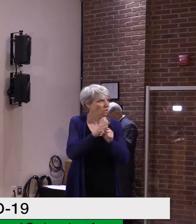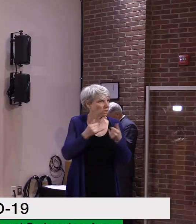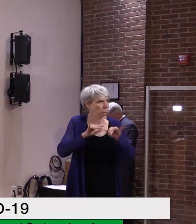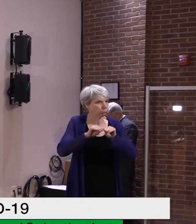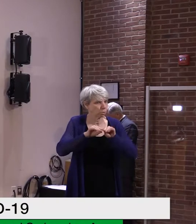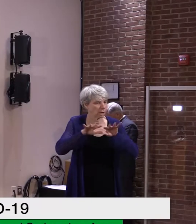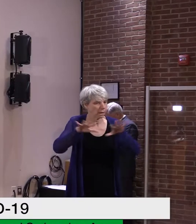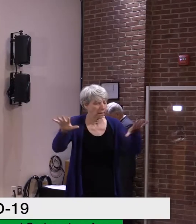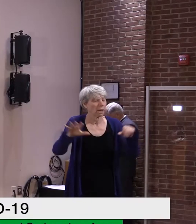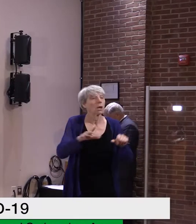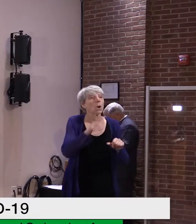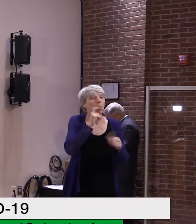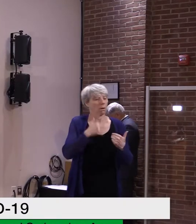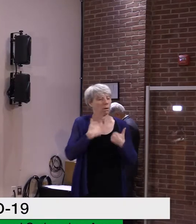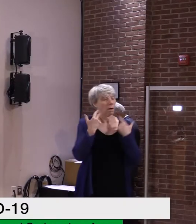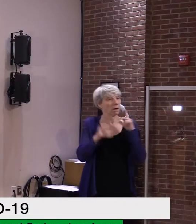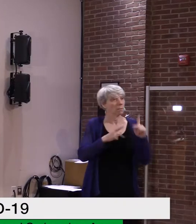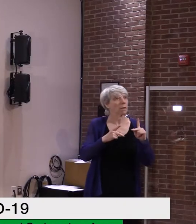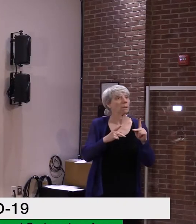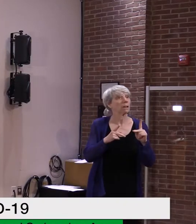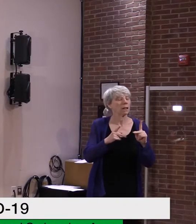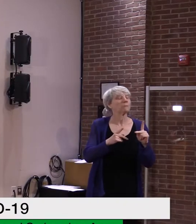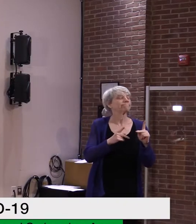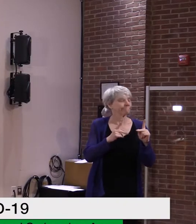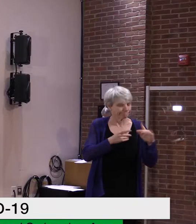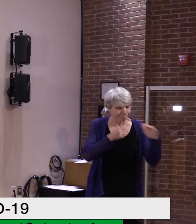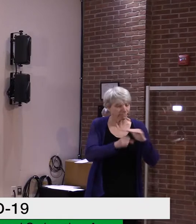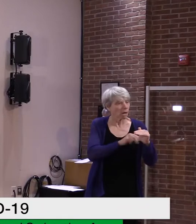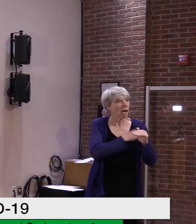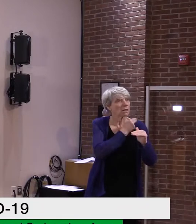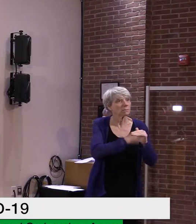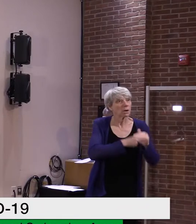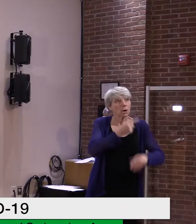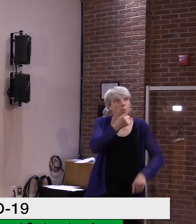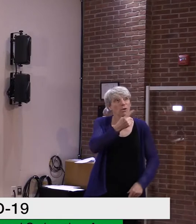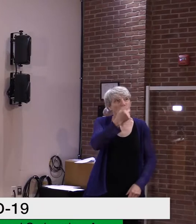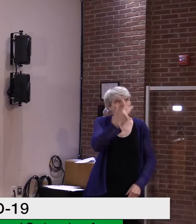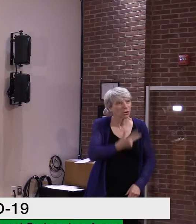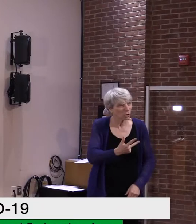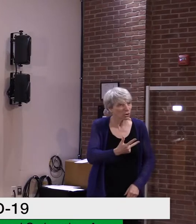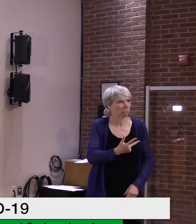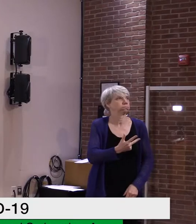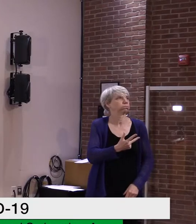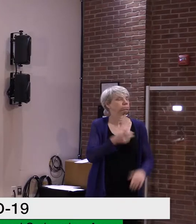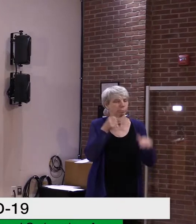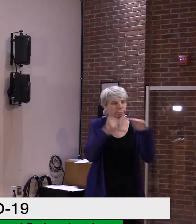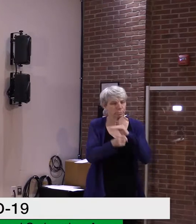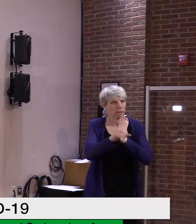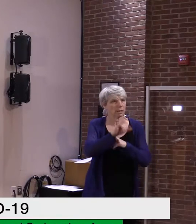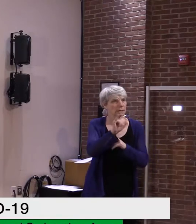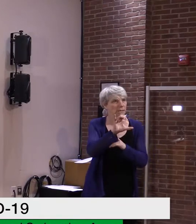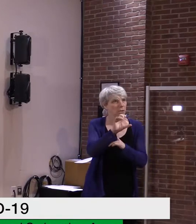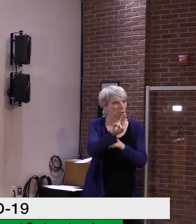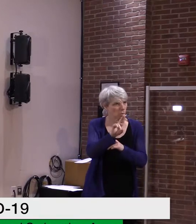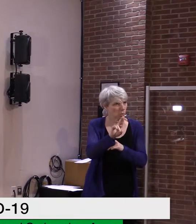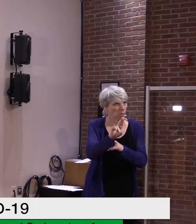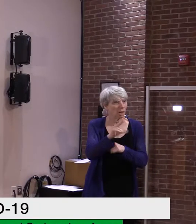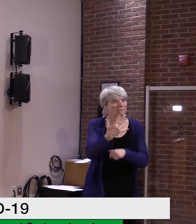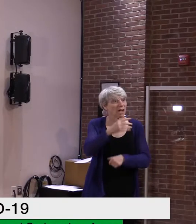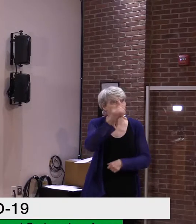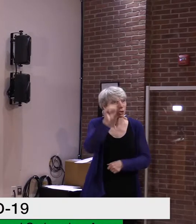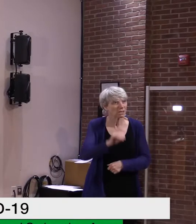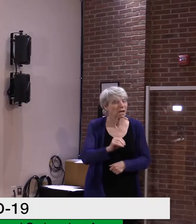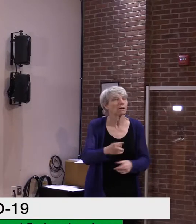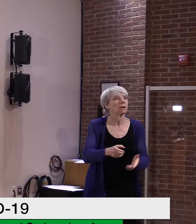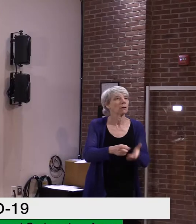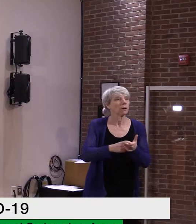nearly one-third required intensive care unit admission, and 5% had to be placed on a ventilator.